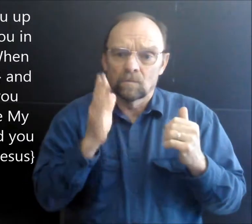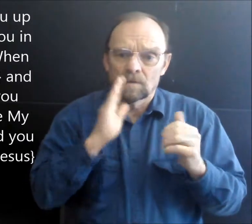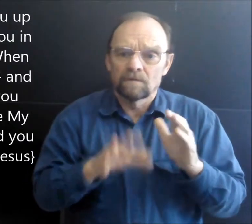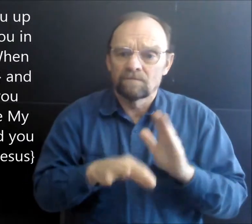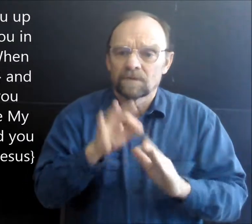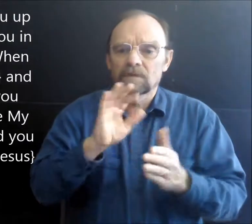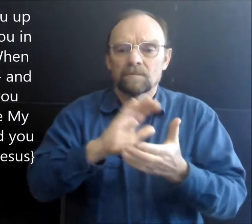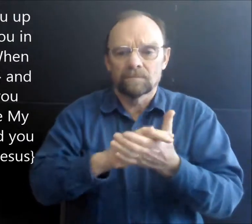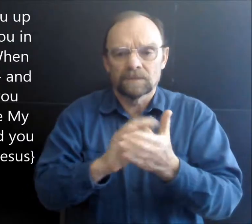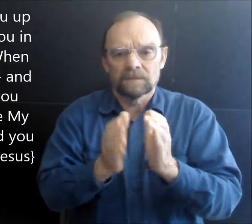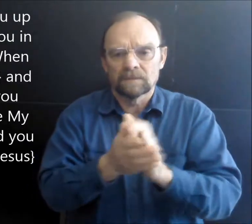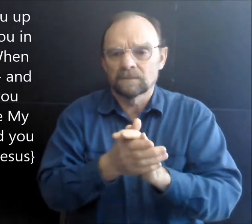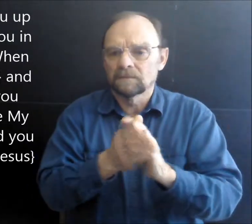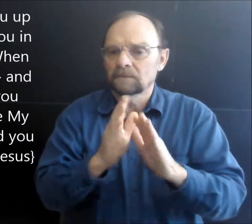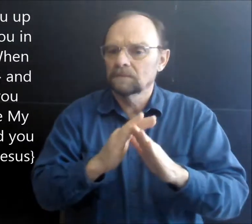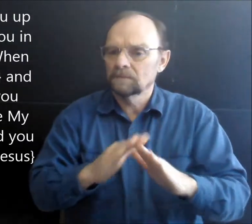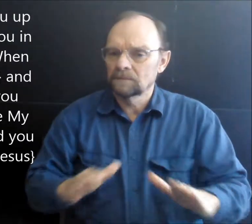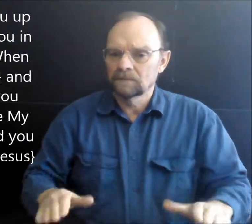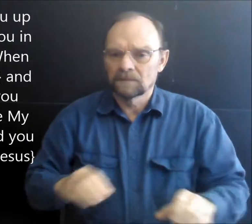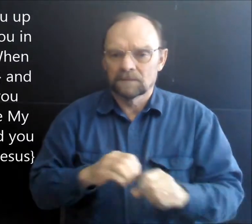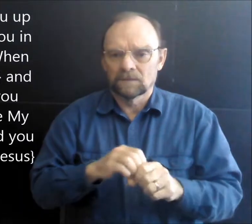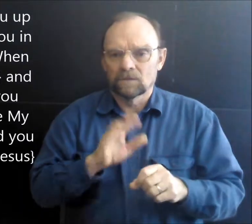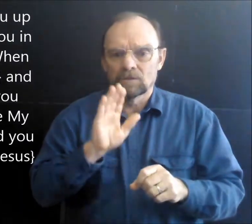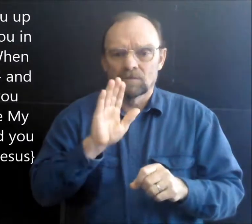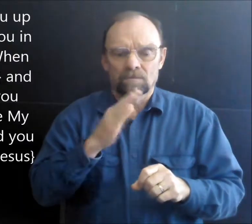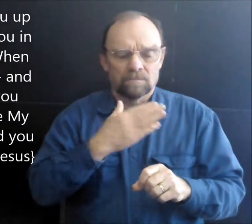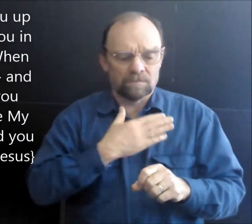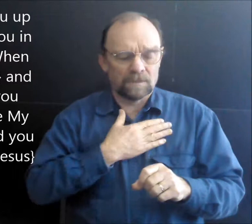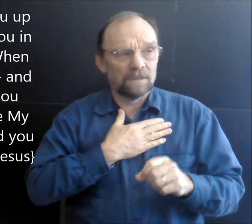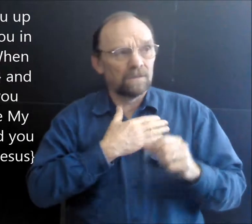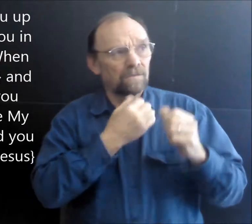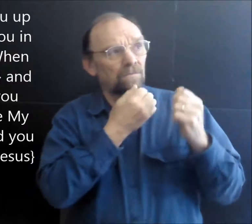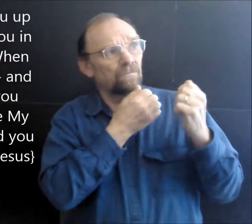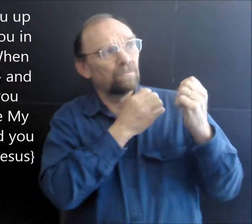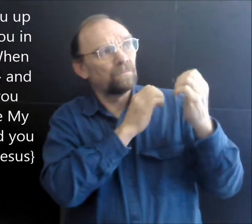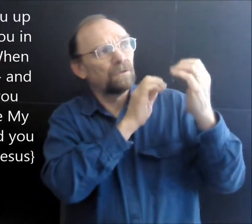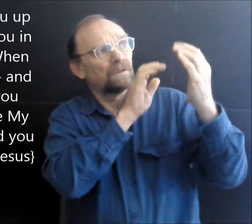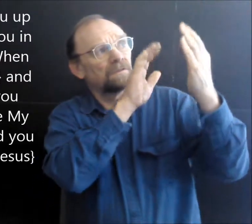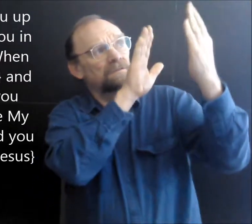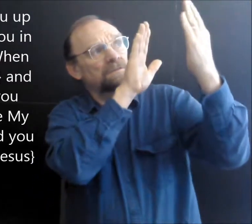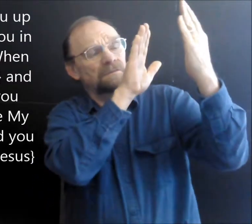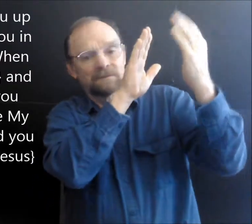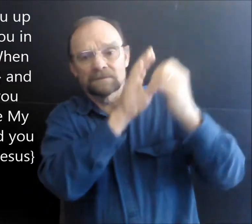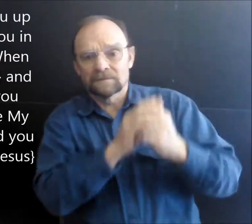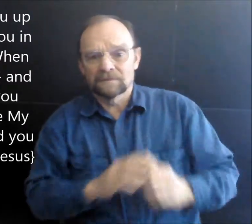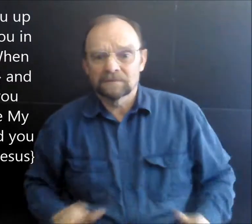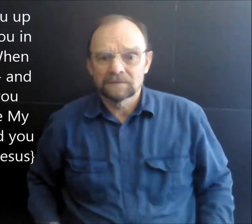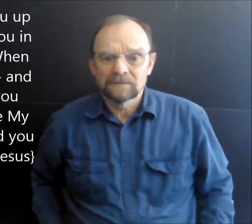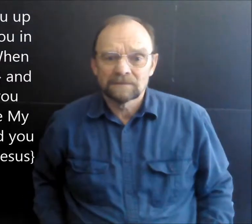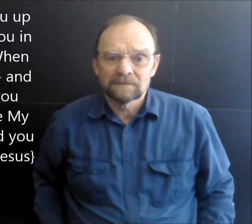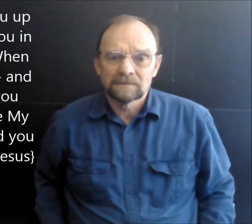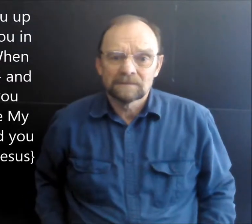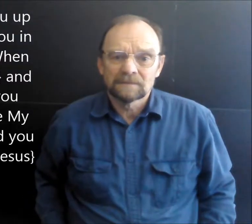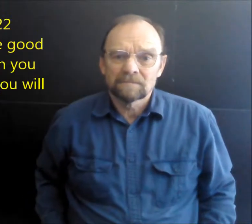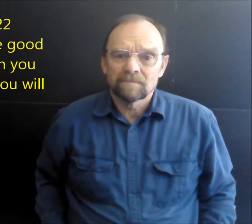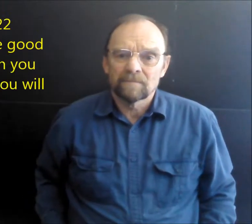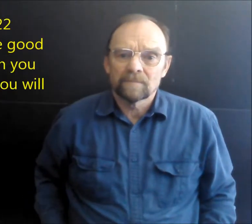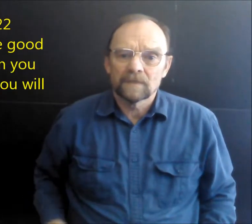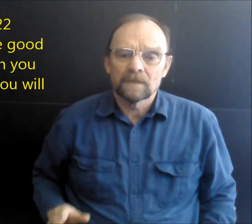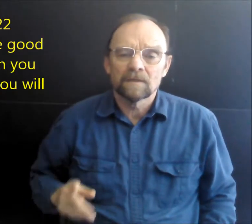Your anxiety wraps you up in yourself, trapping you in your own thoughts. When you look